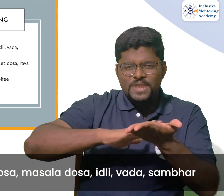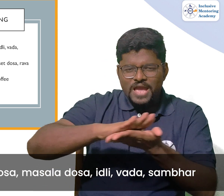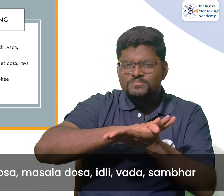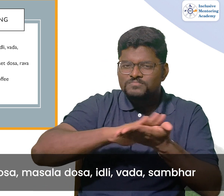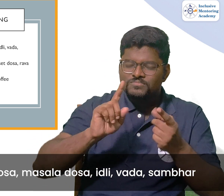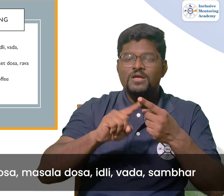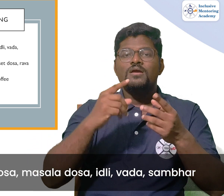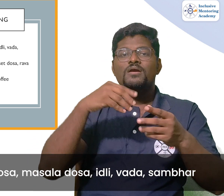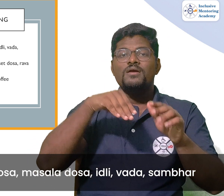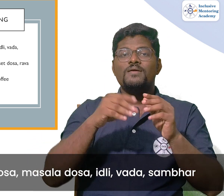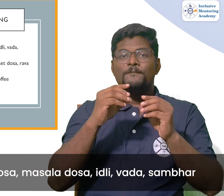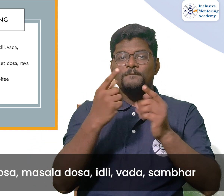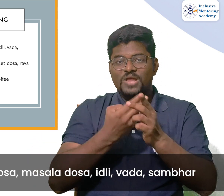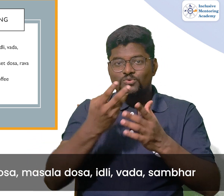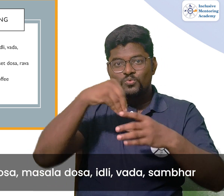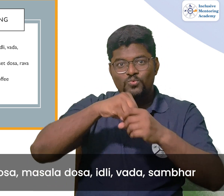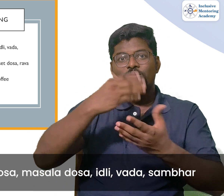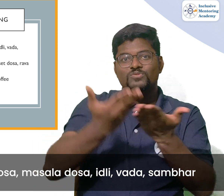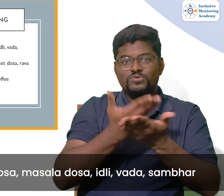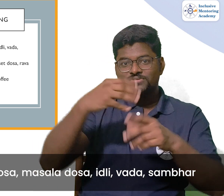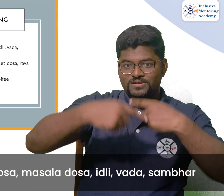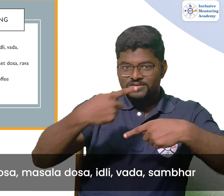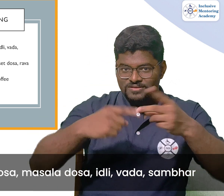dosa, masala dosa,